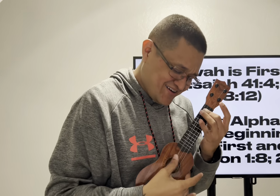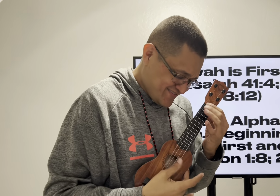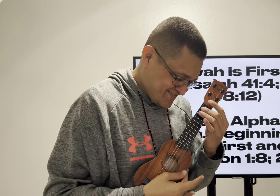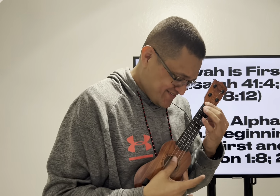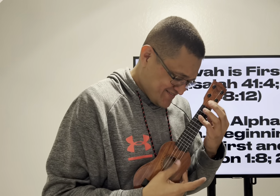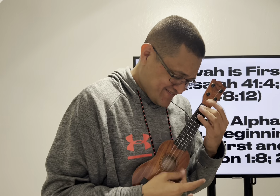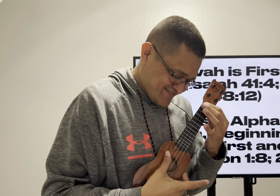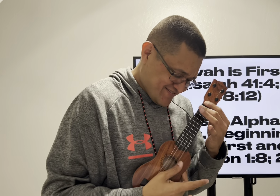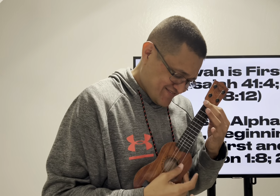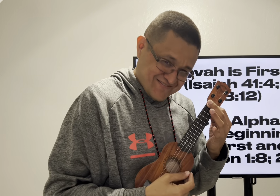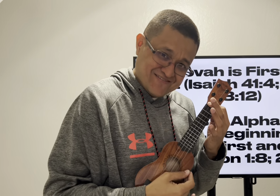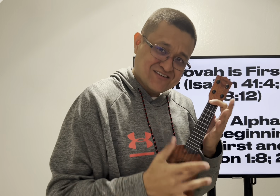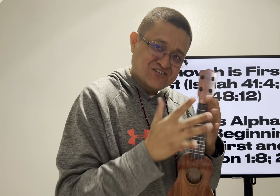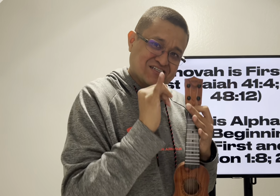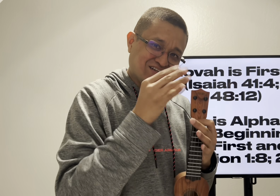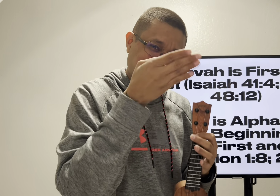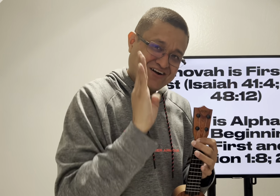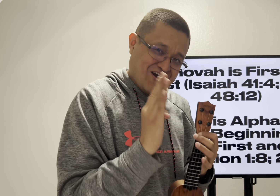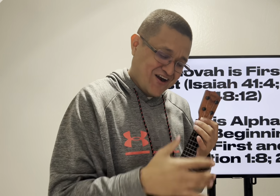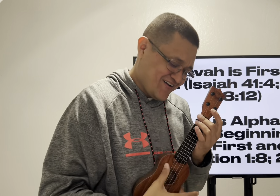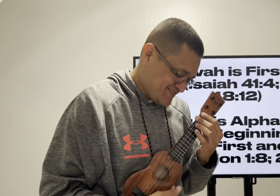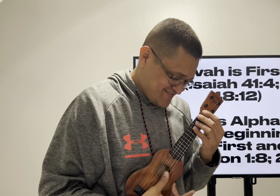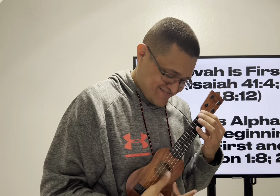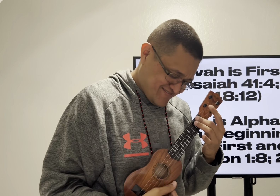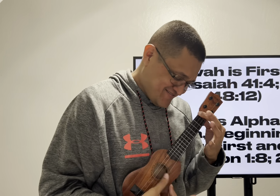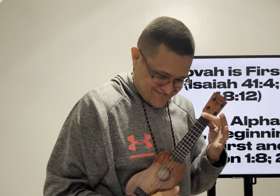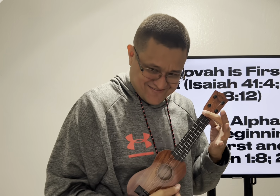Jesus is Jehovah. Jesus is God.